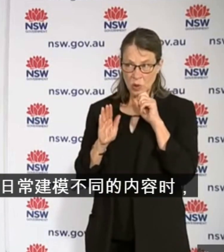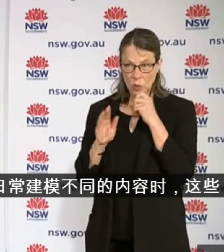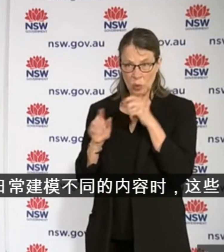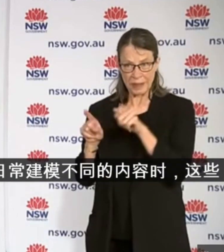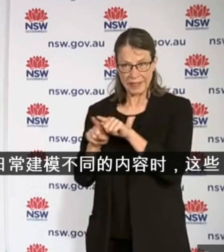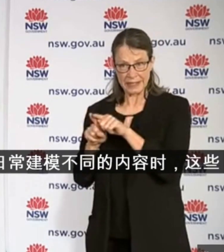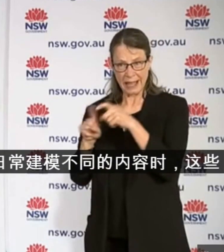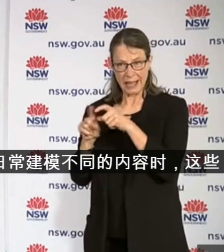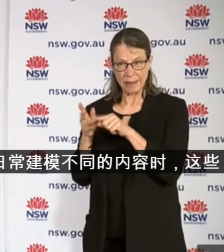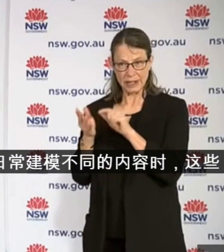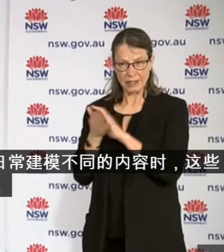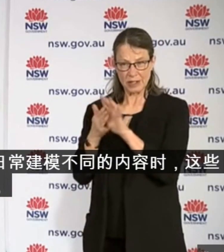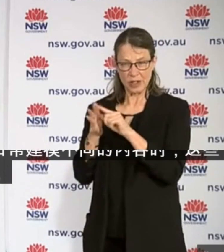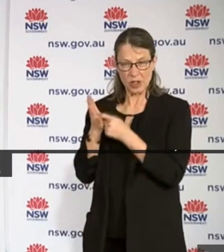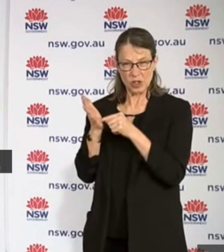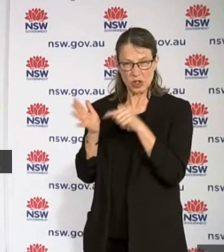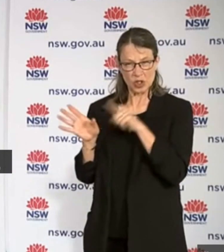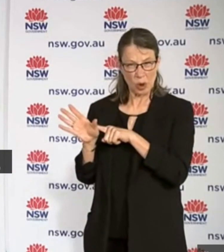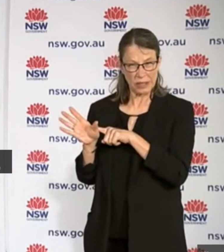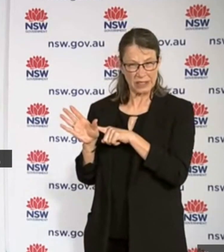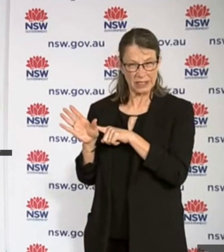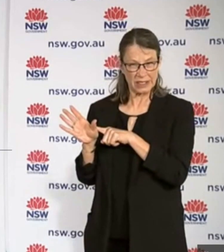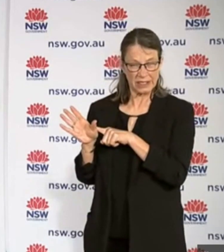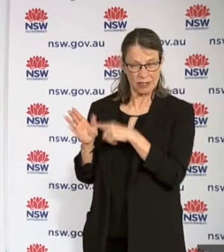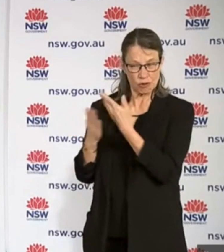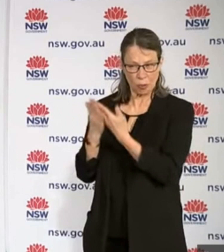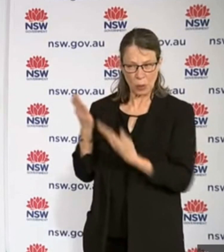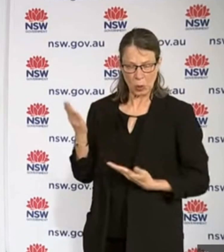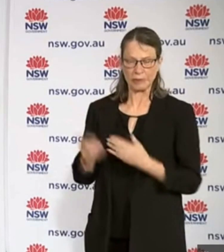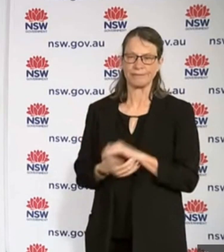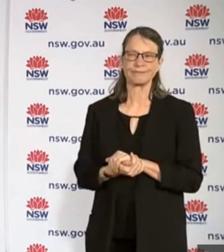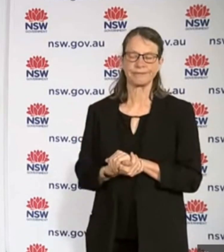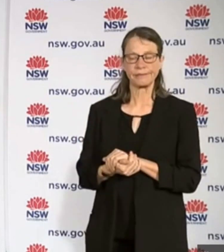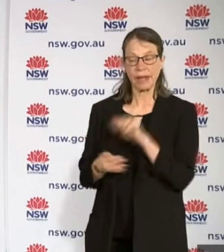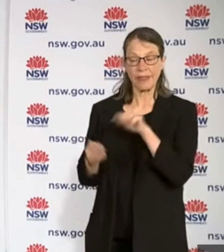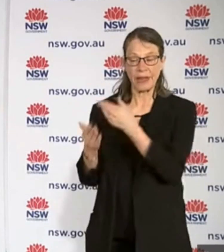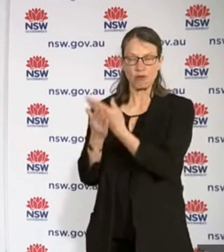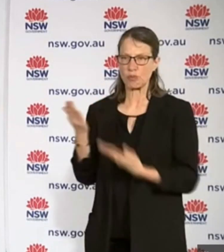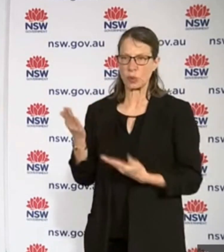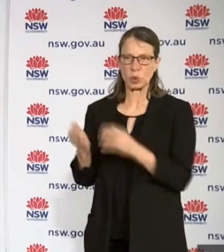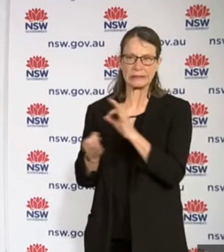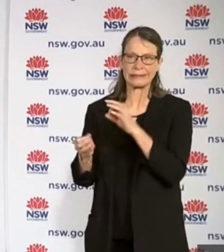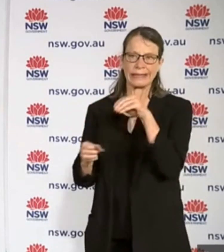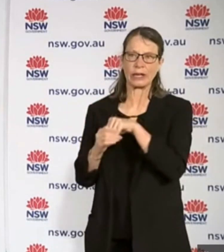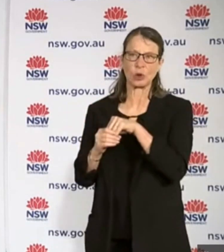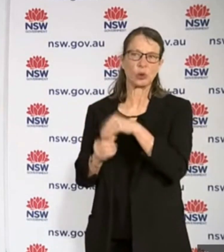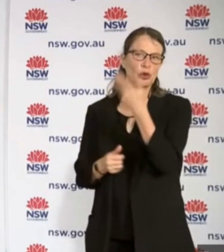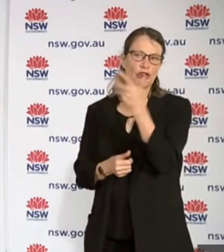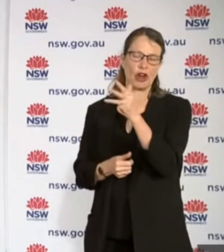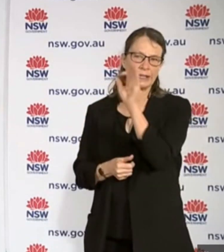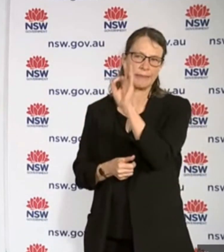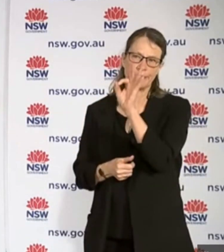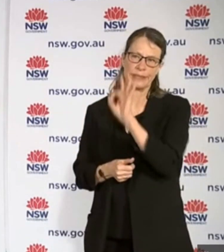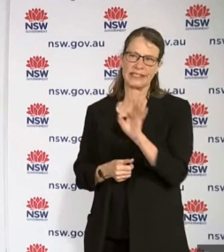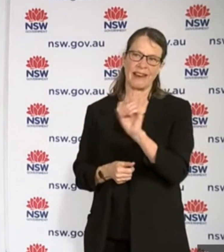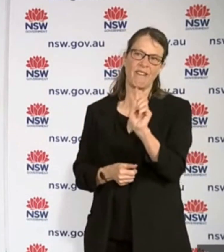So the numbers don't add up. The other thing that's very different, though, is our rate of vaccination. The Doherty modelling doesn't assume 90% first